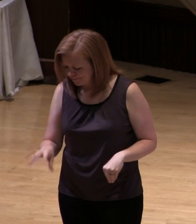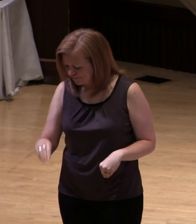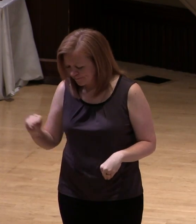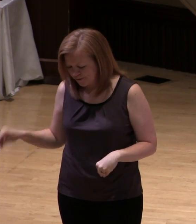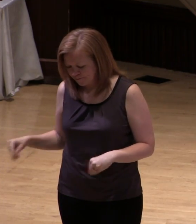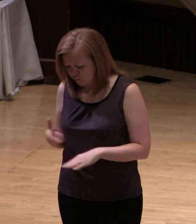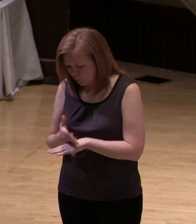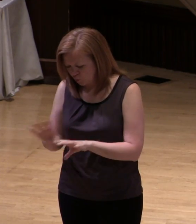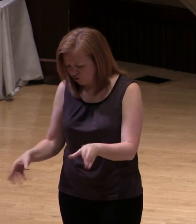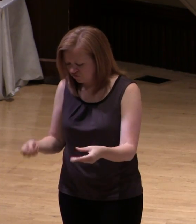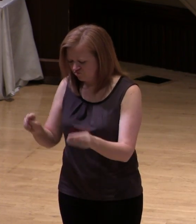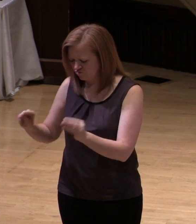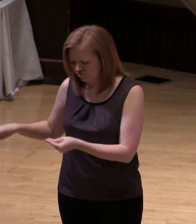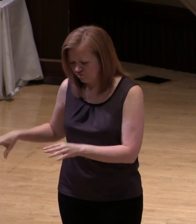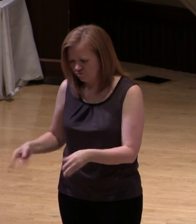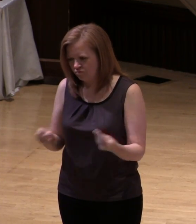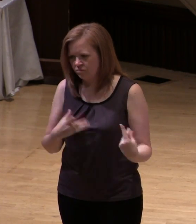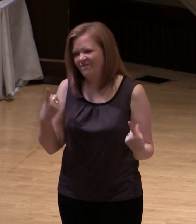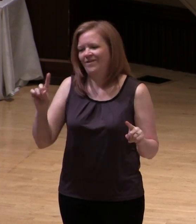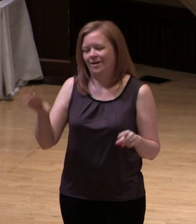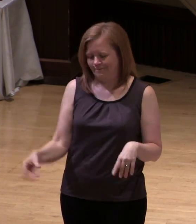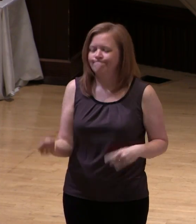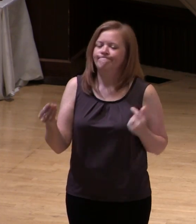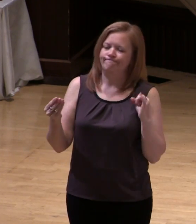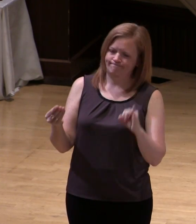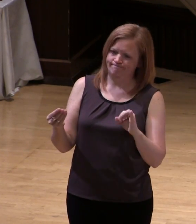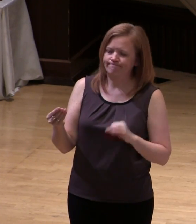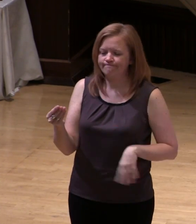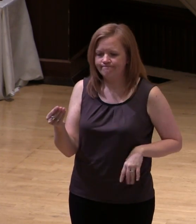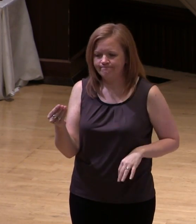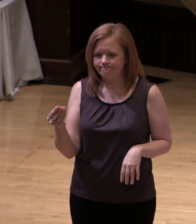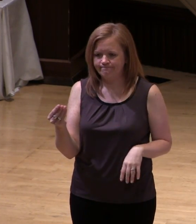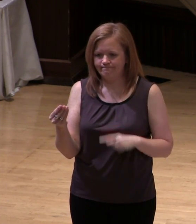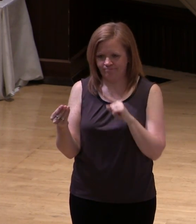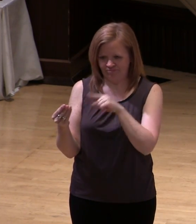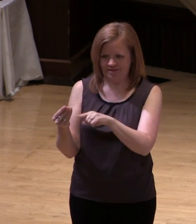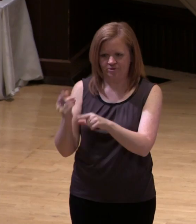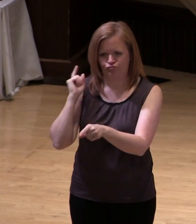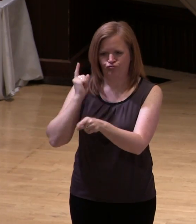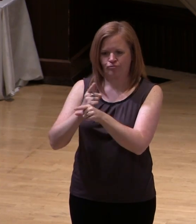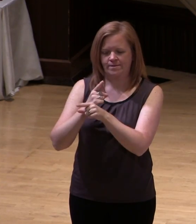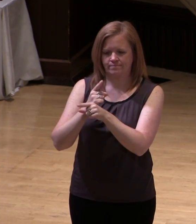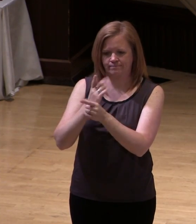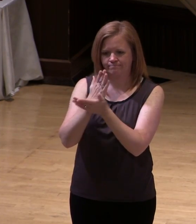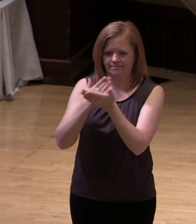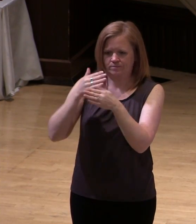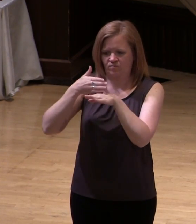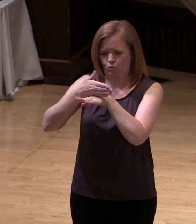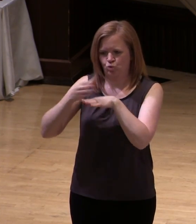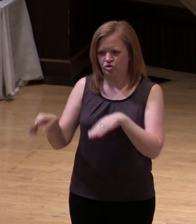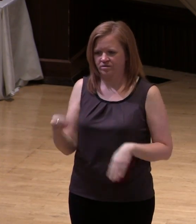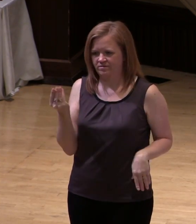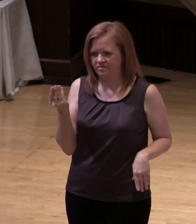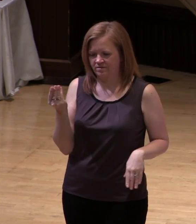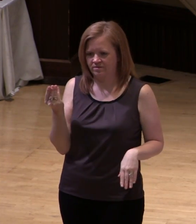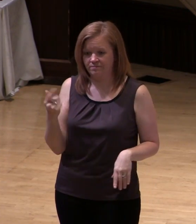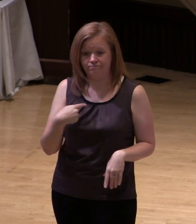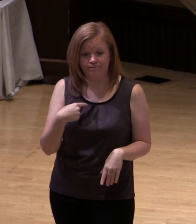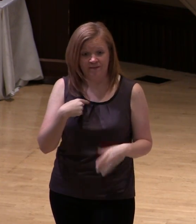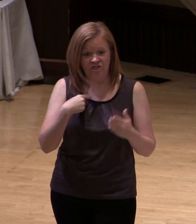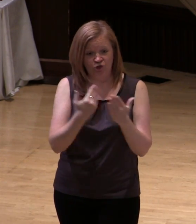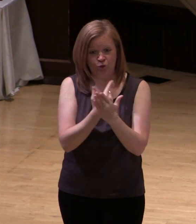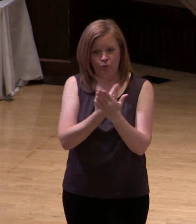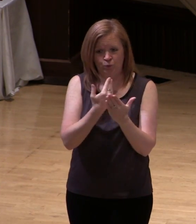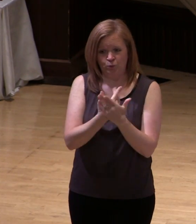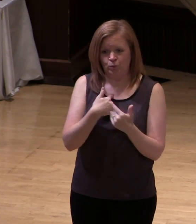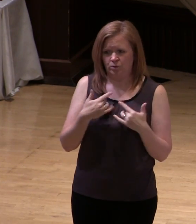not this piece, not this piece." Finally, he said, "Here it is. This is the right piece." Being a novice